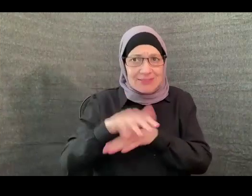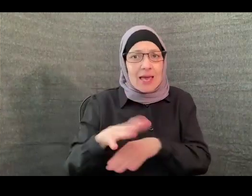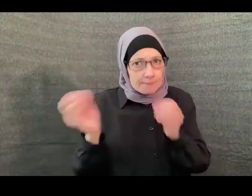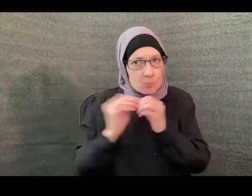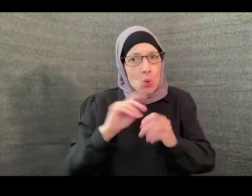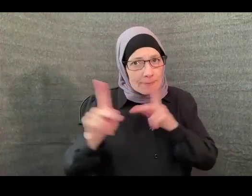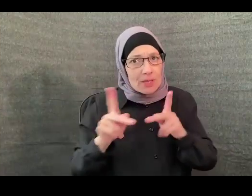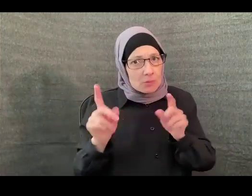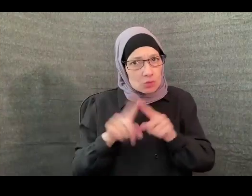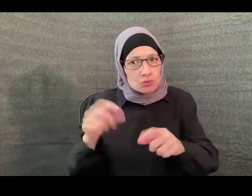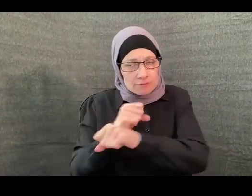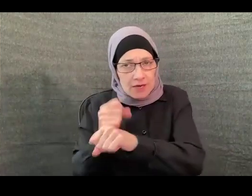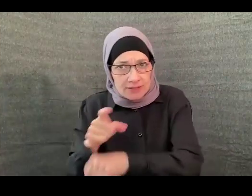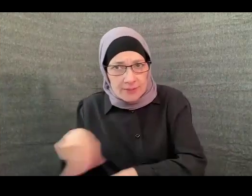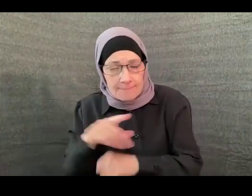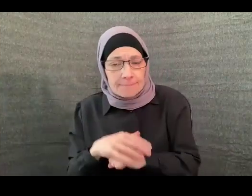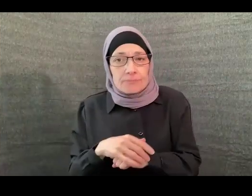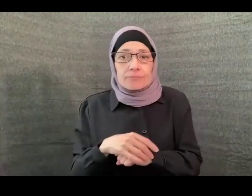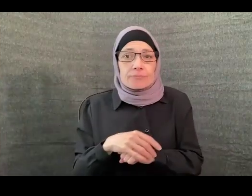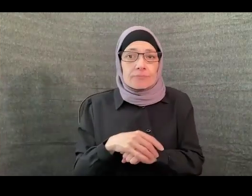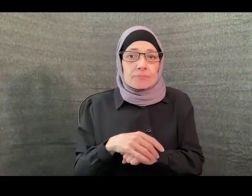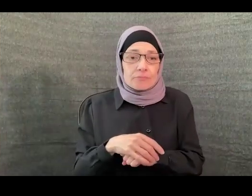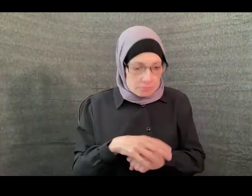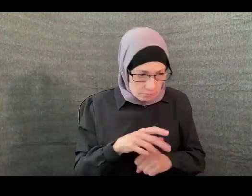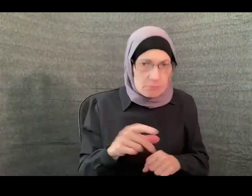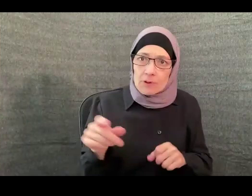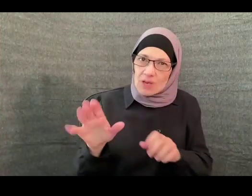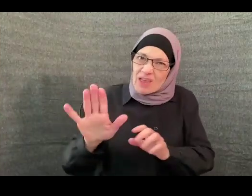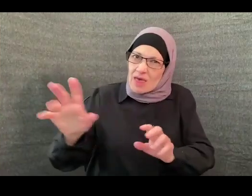they are failing to do of commitments.